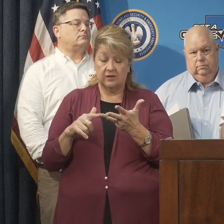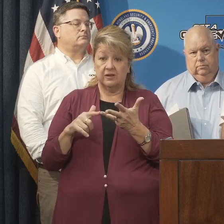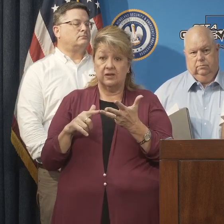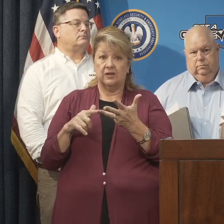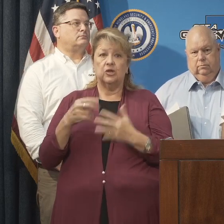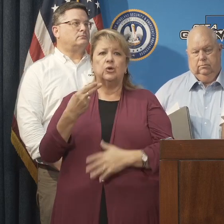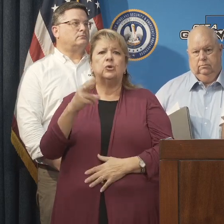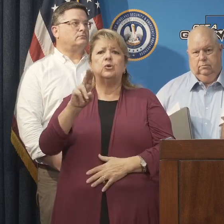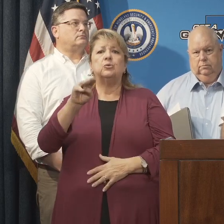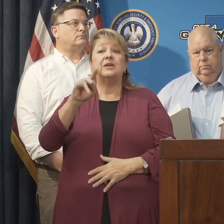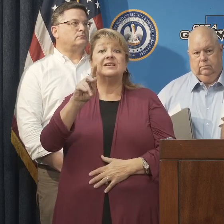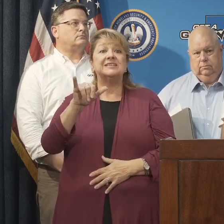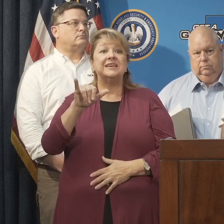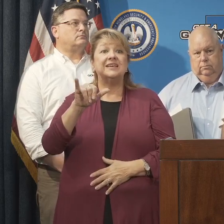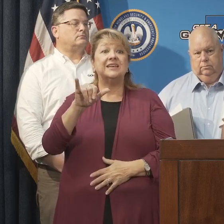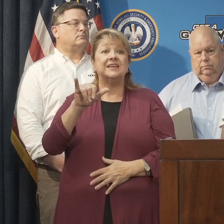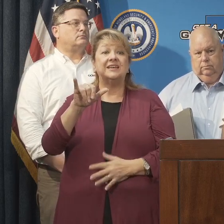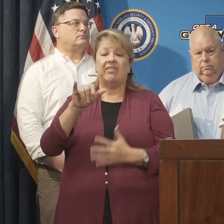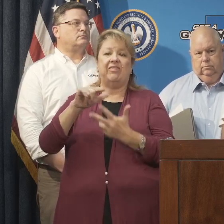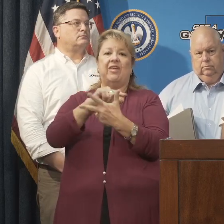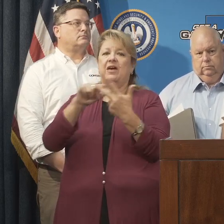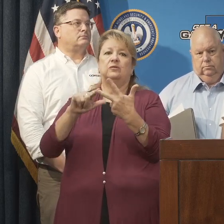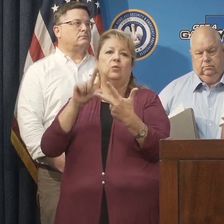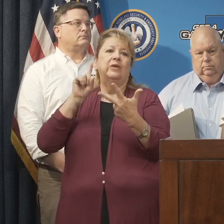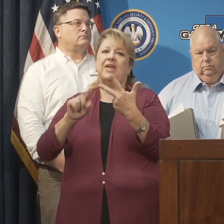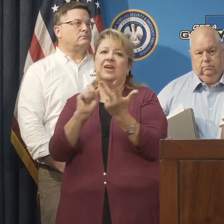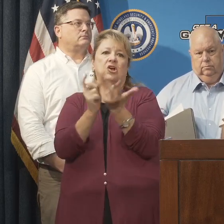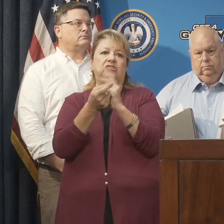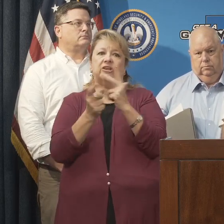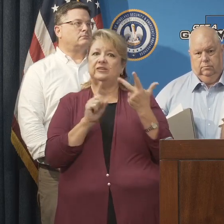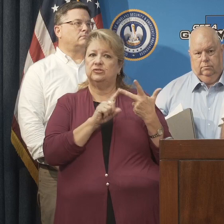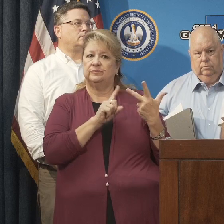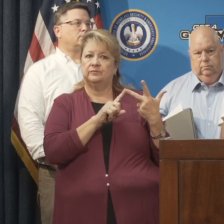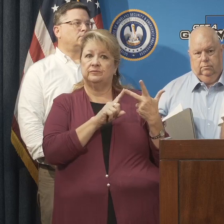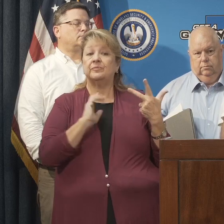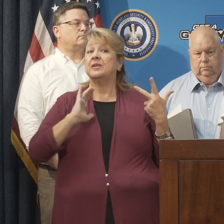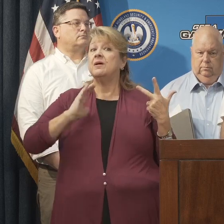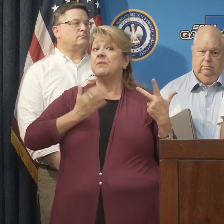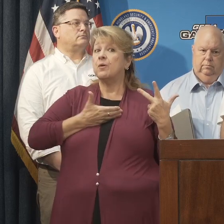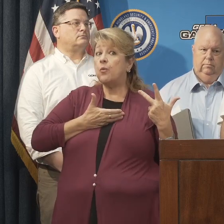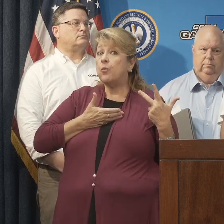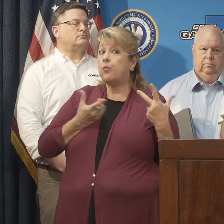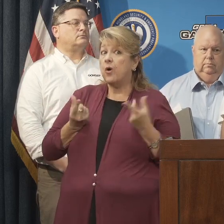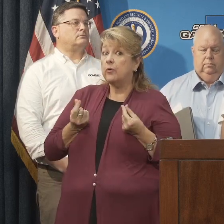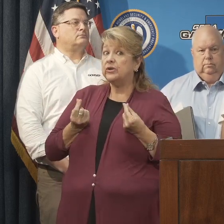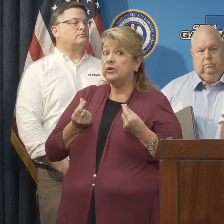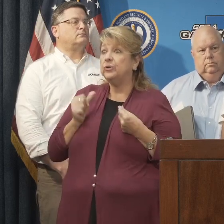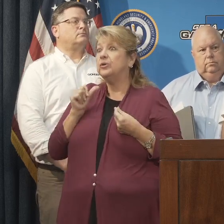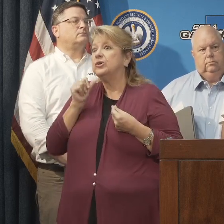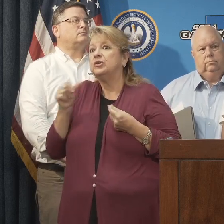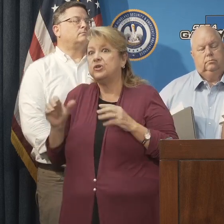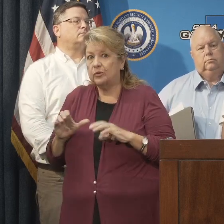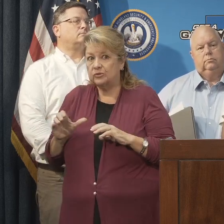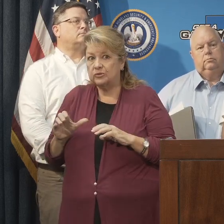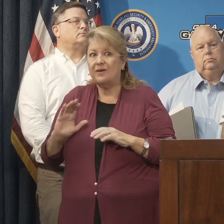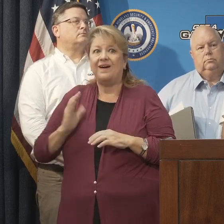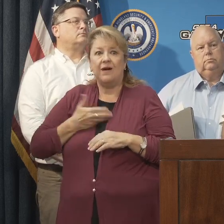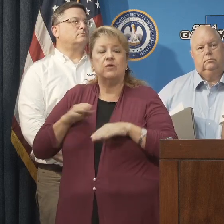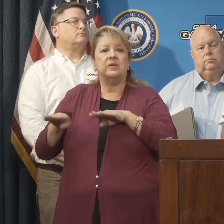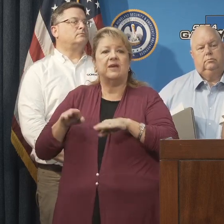humidity, but we can control what we do and what we don't do. And I'm reminding everyone of the statewide burn